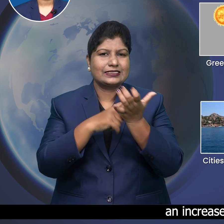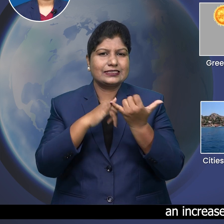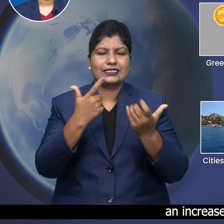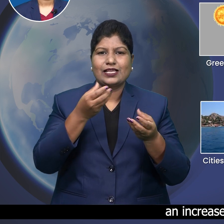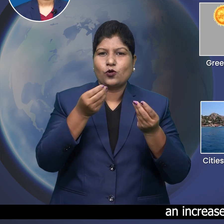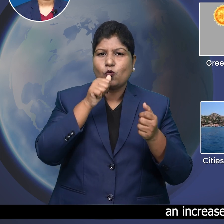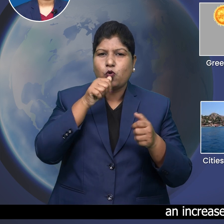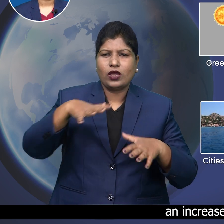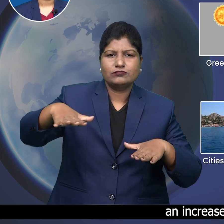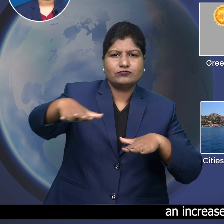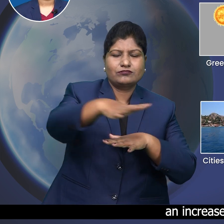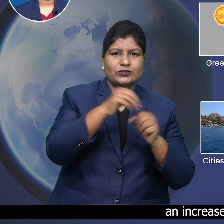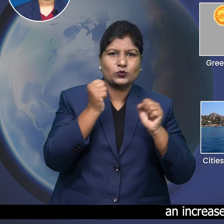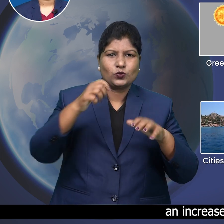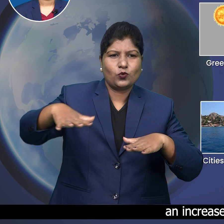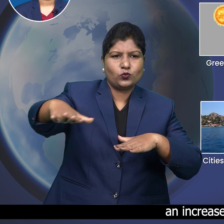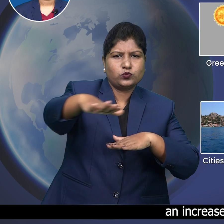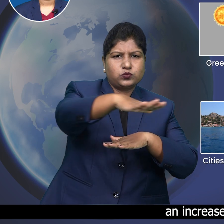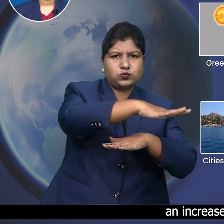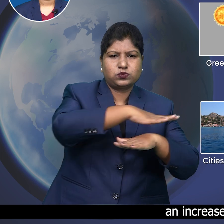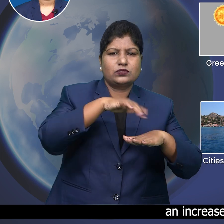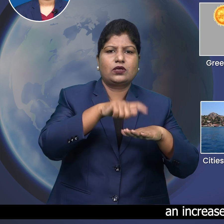increase in the sea level.